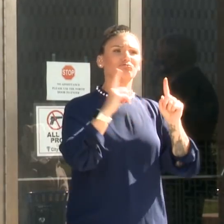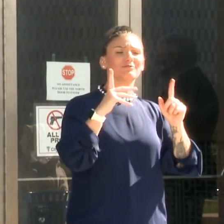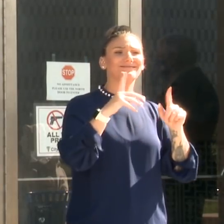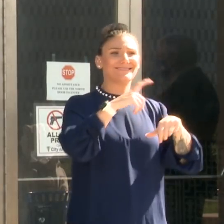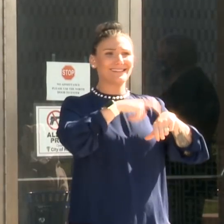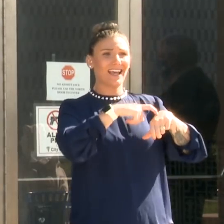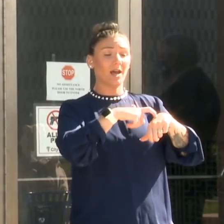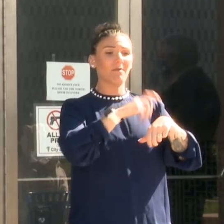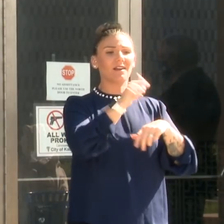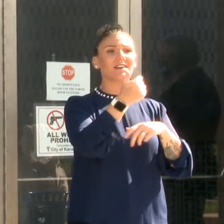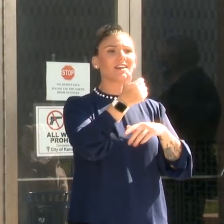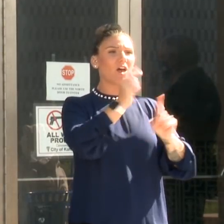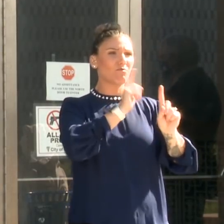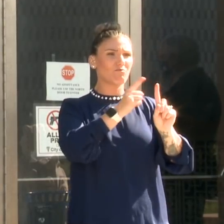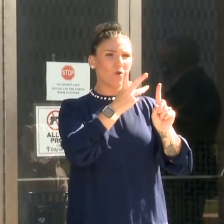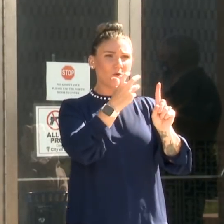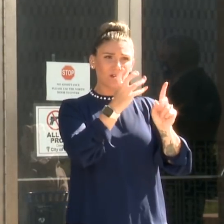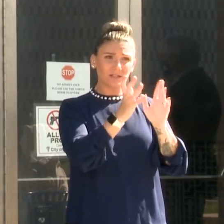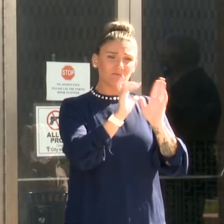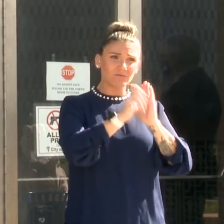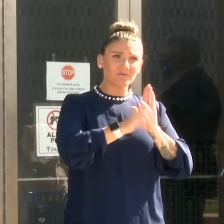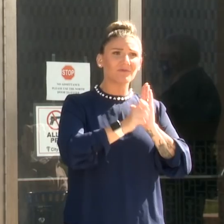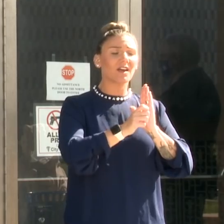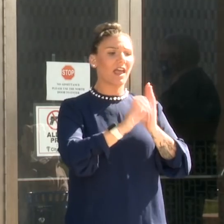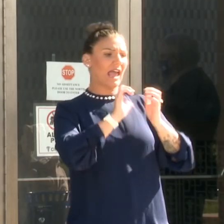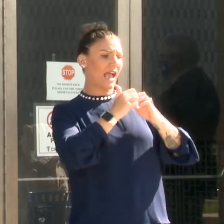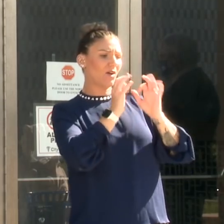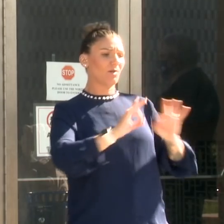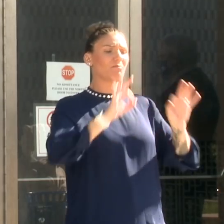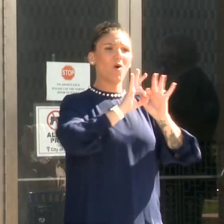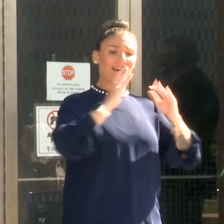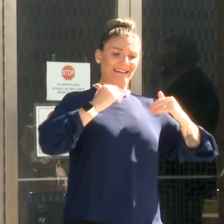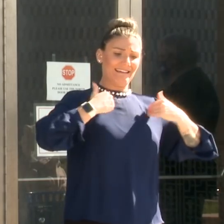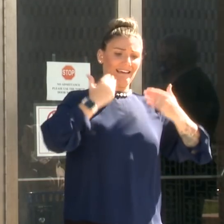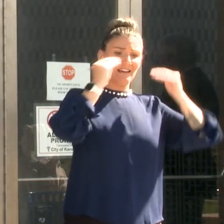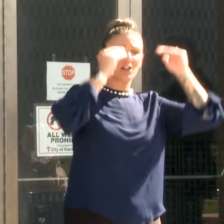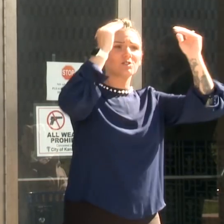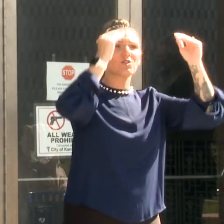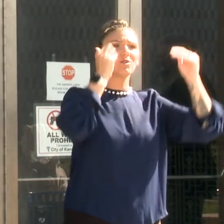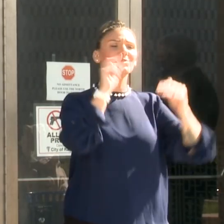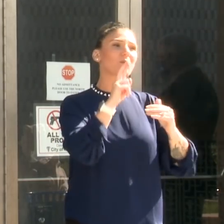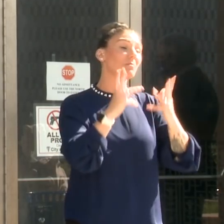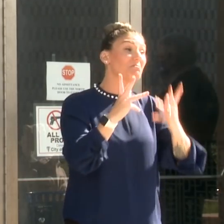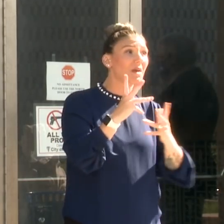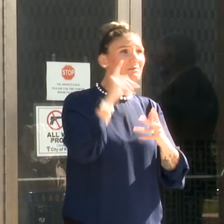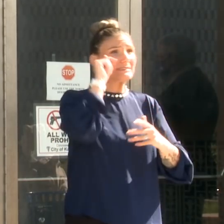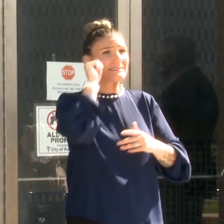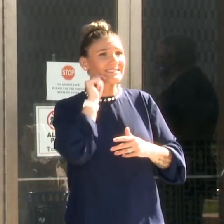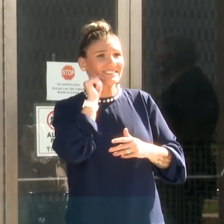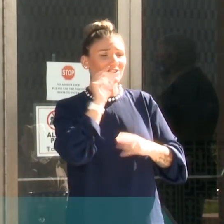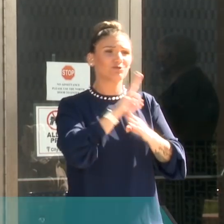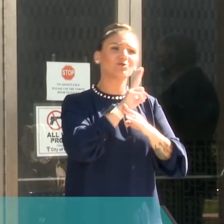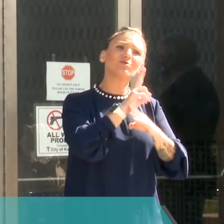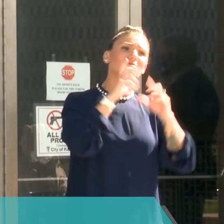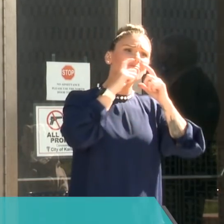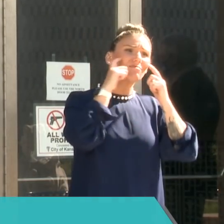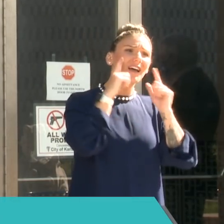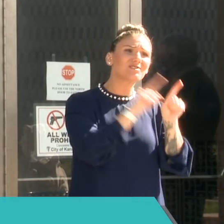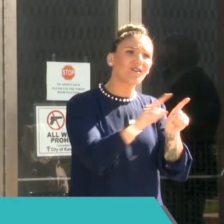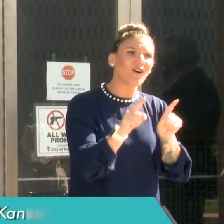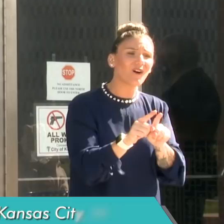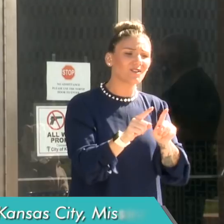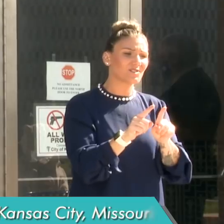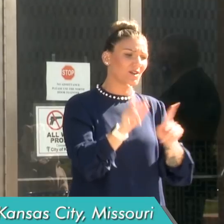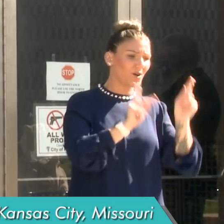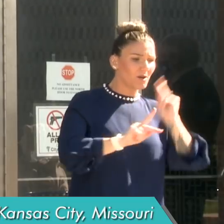point that I do want to make, which is how important it is for young adults or even not so young adults to wear masks as well. For folks in